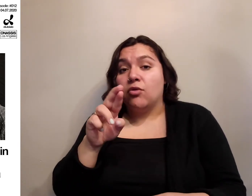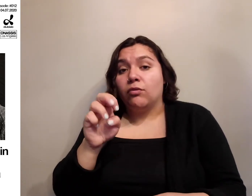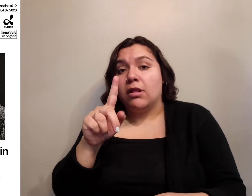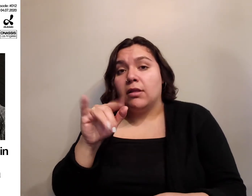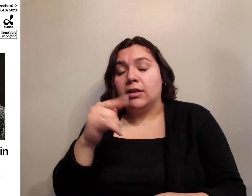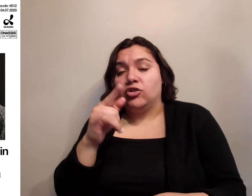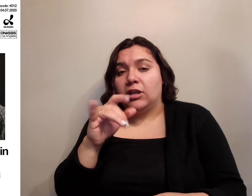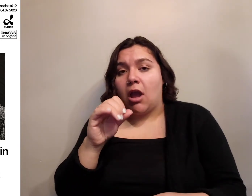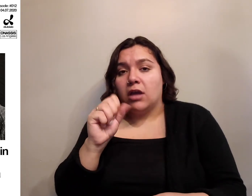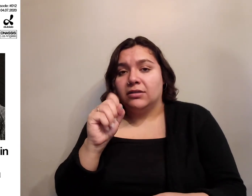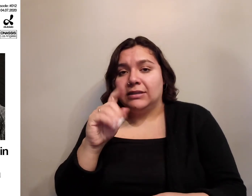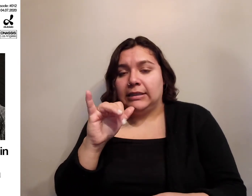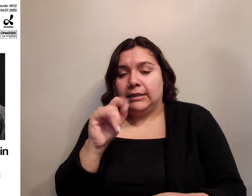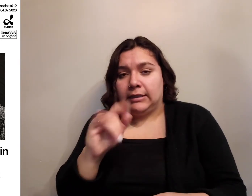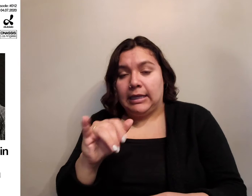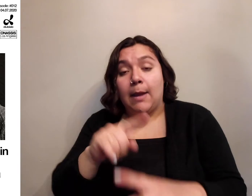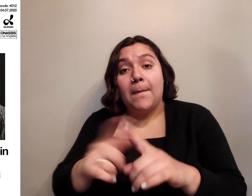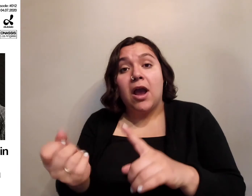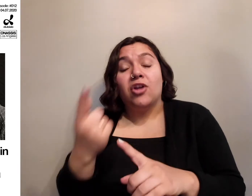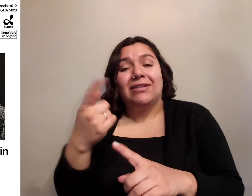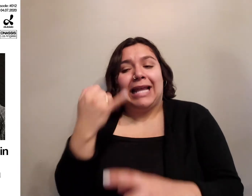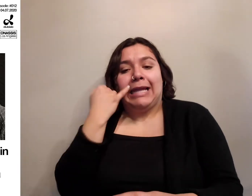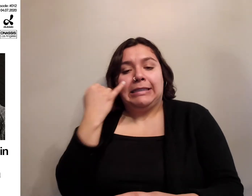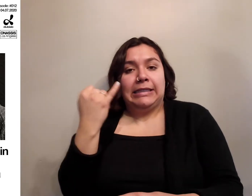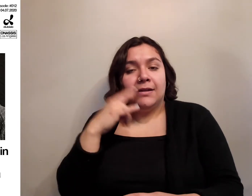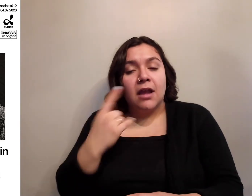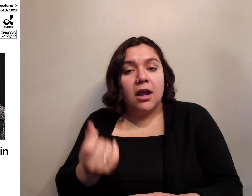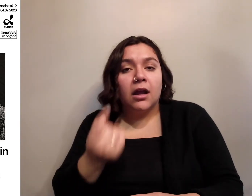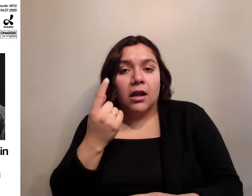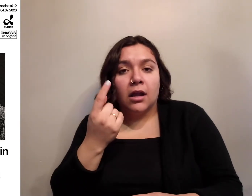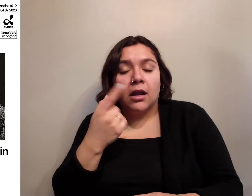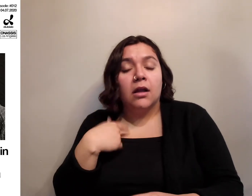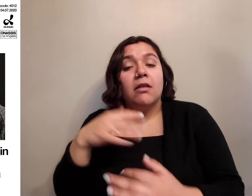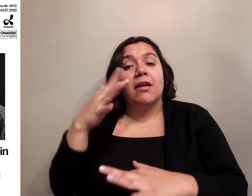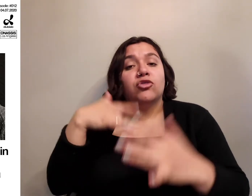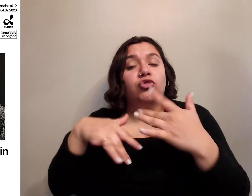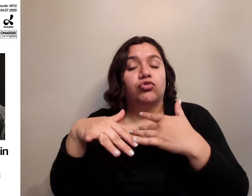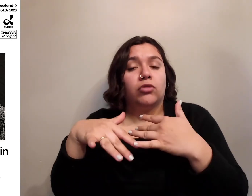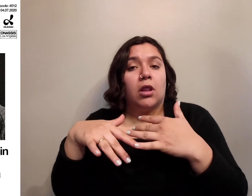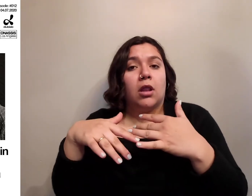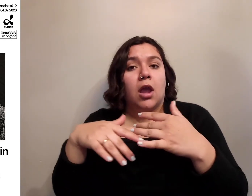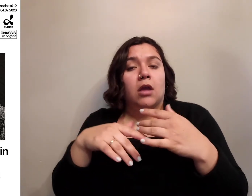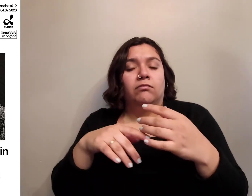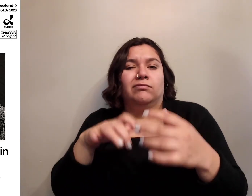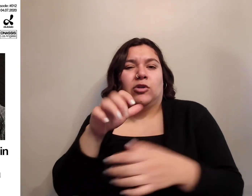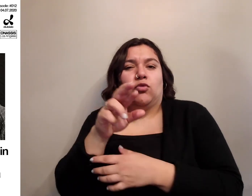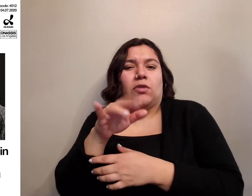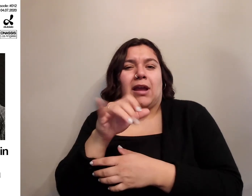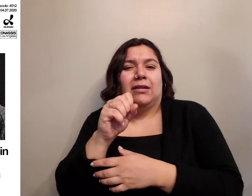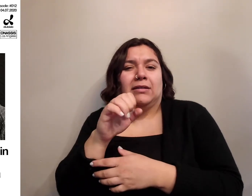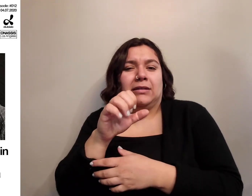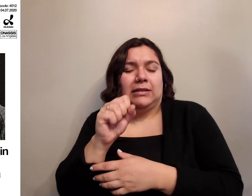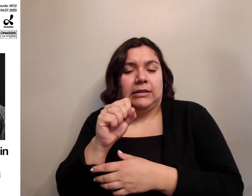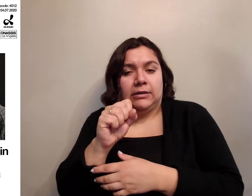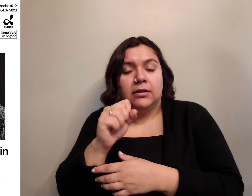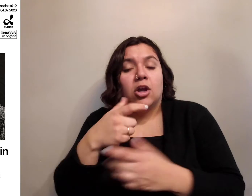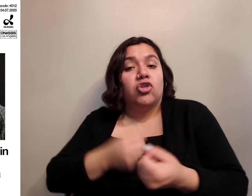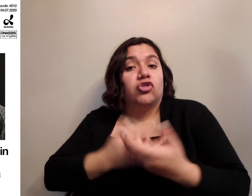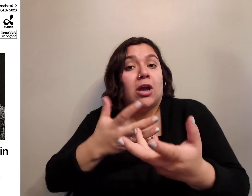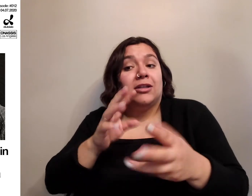the idea and the understanding that social crises produce a social